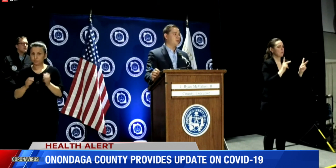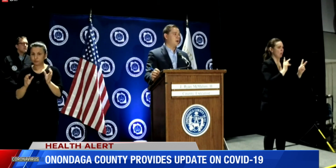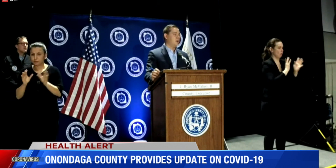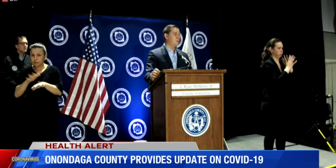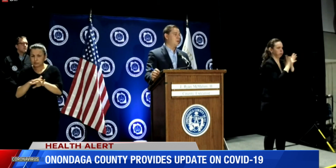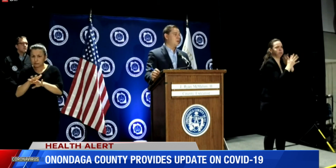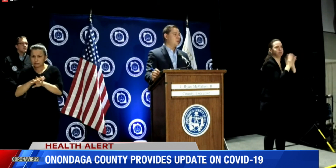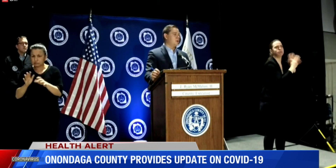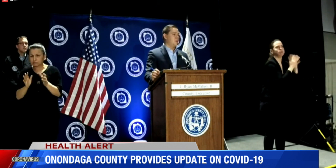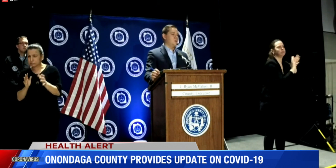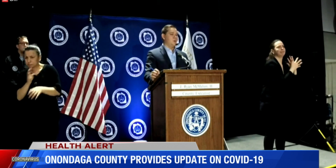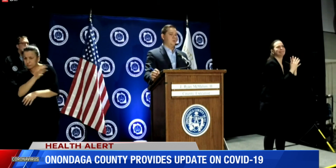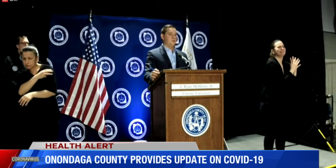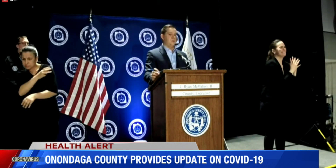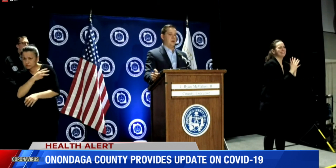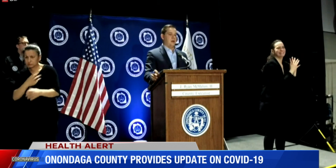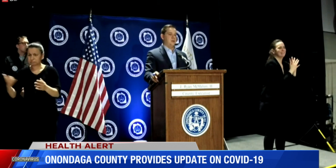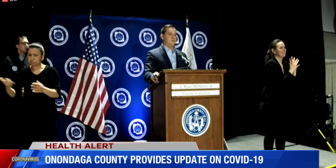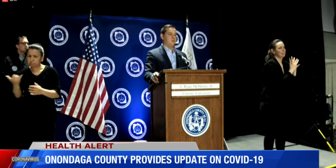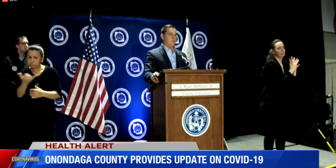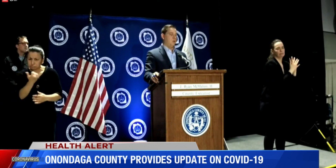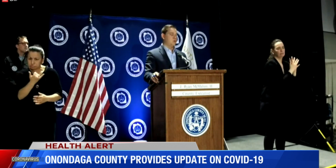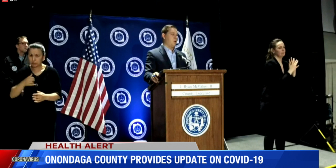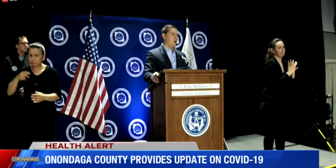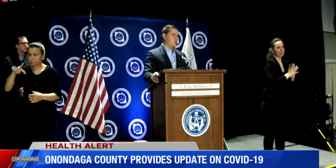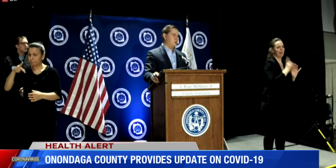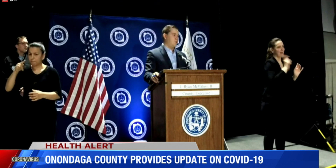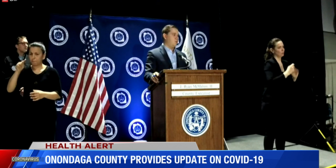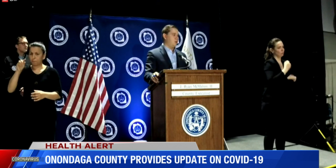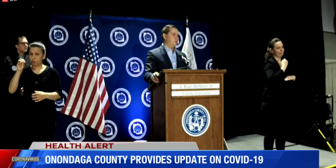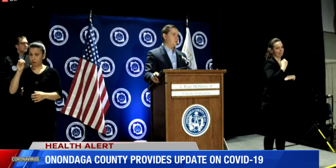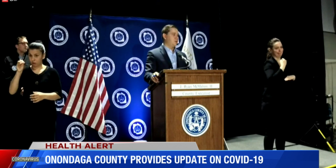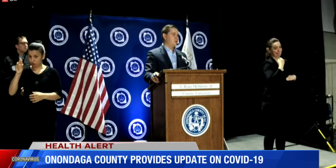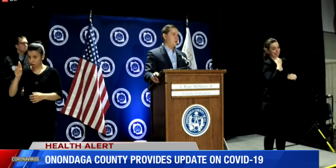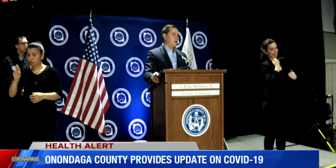to make. I think for the most part,